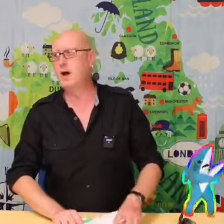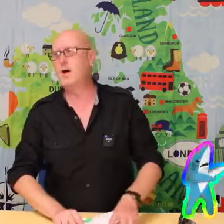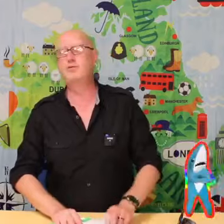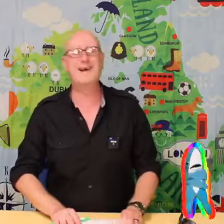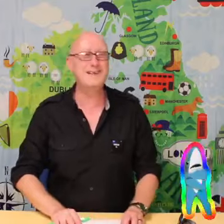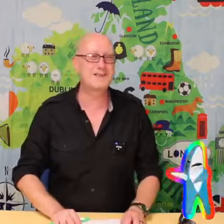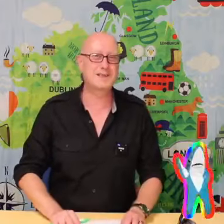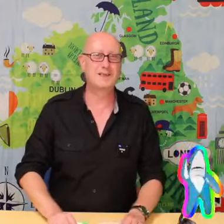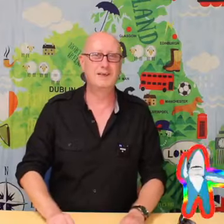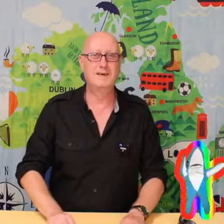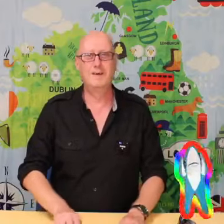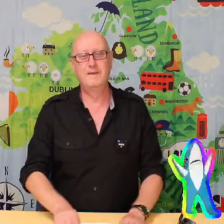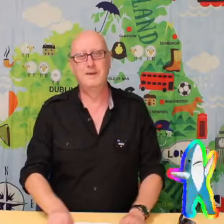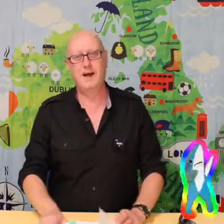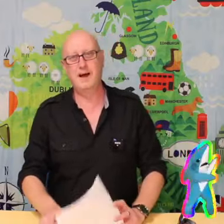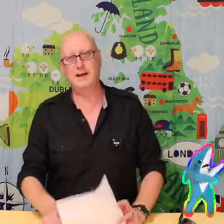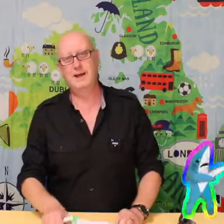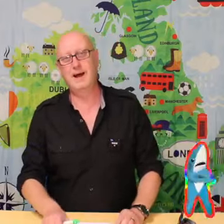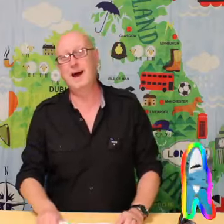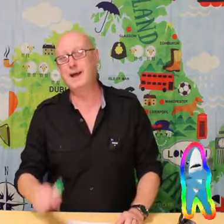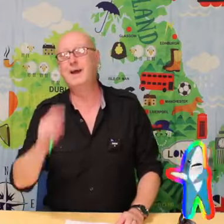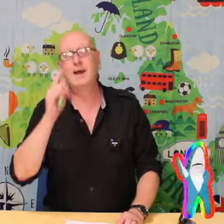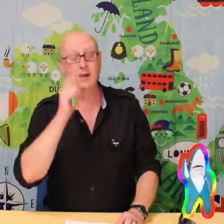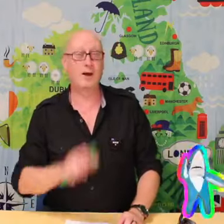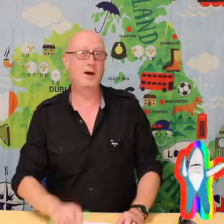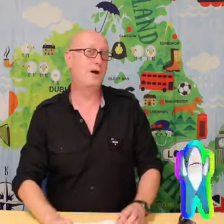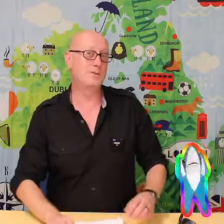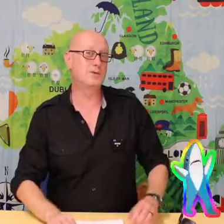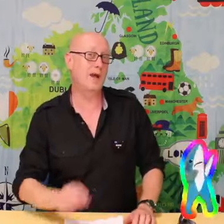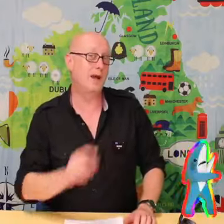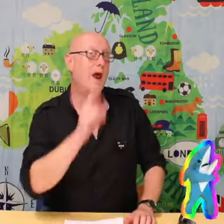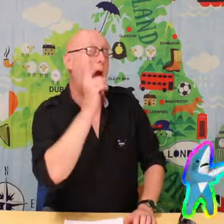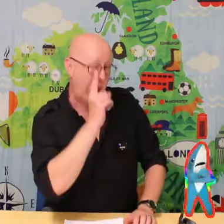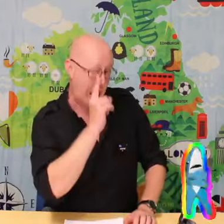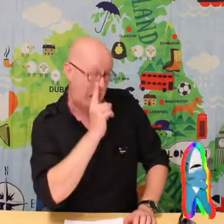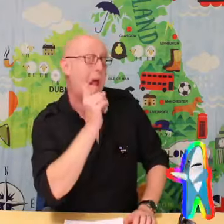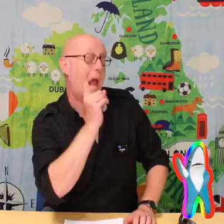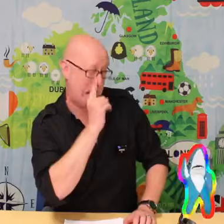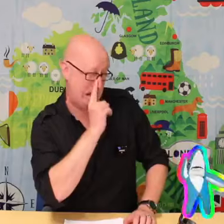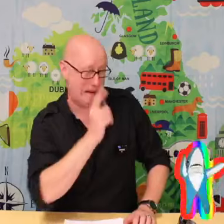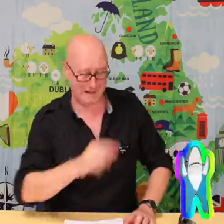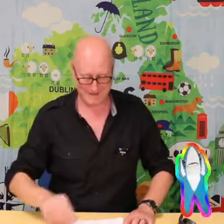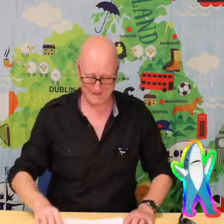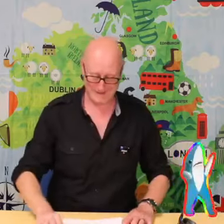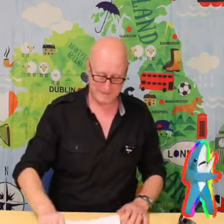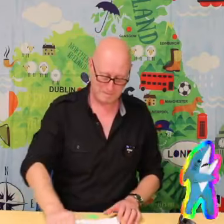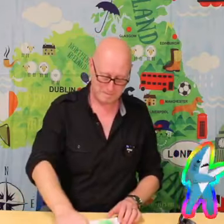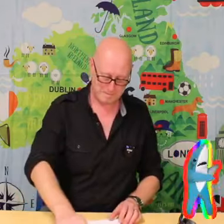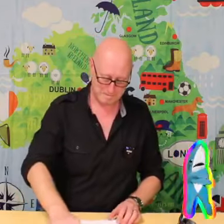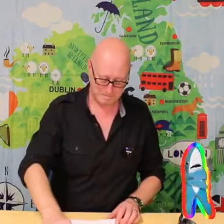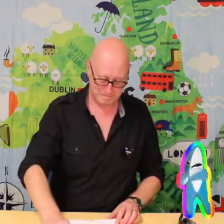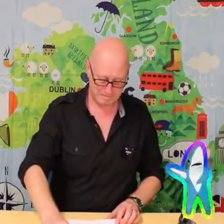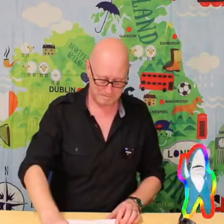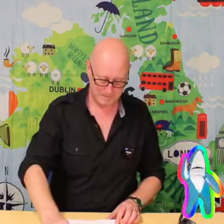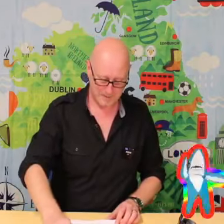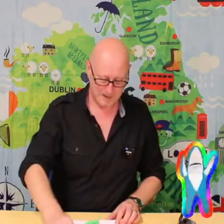Can we have lunch together? Oh, right. He might bring in one of his tray bakes. Aye. You're lucky. You know, all I'm saying. Anthony's saying he's currently got a coffee from Morrison's, that they're in the